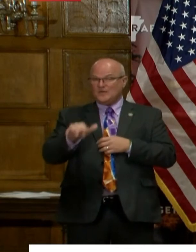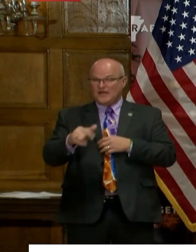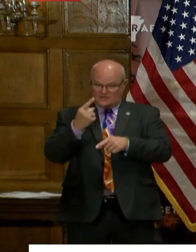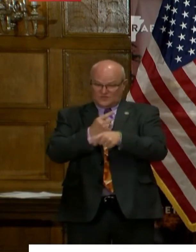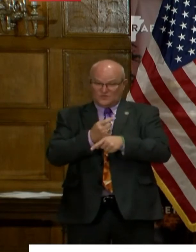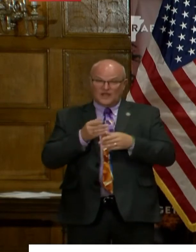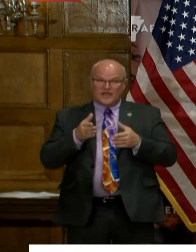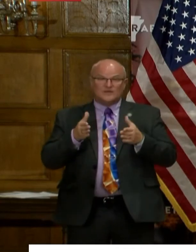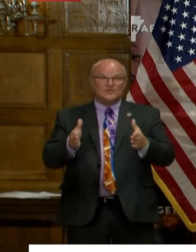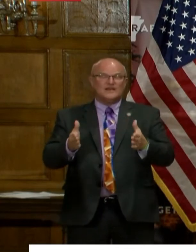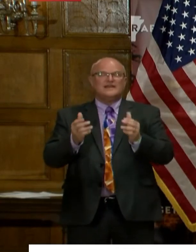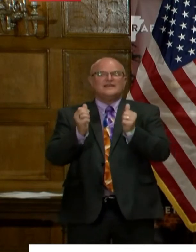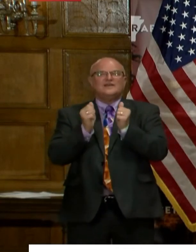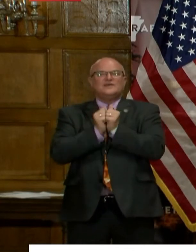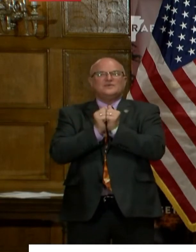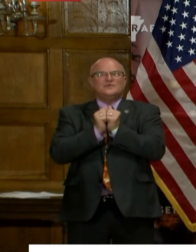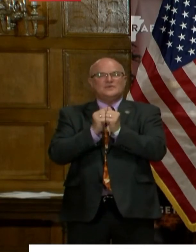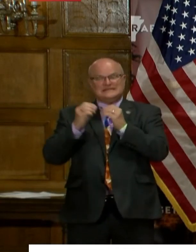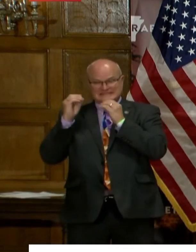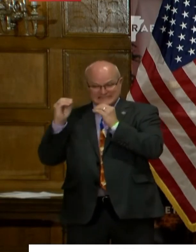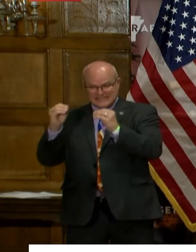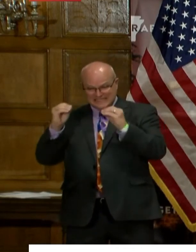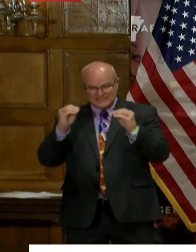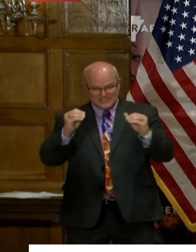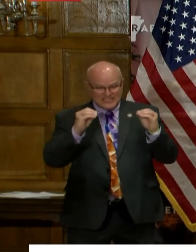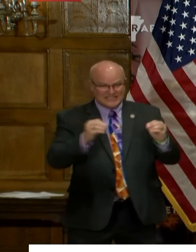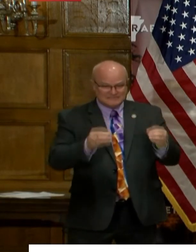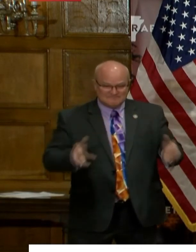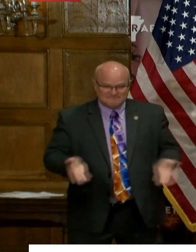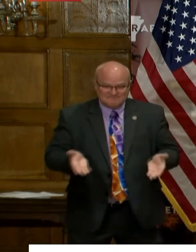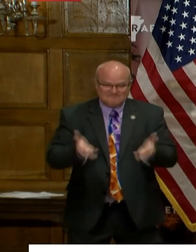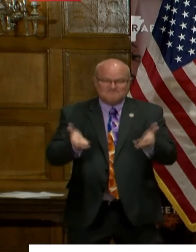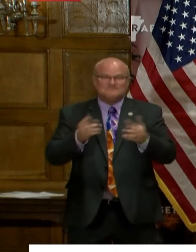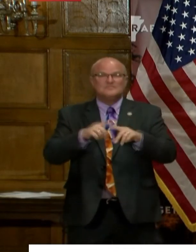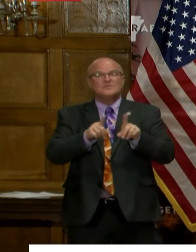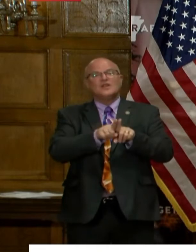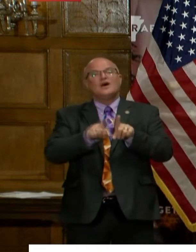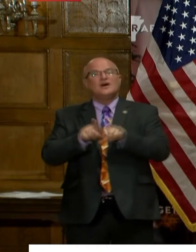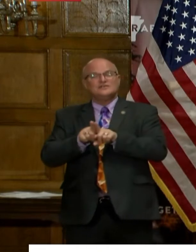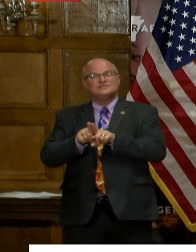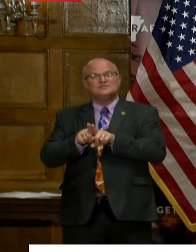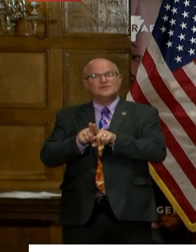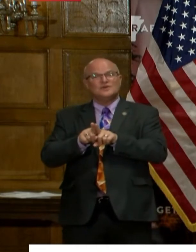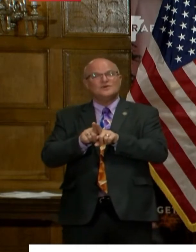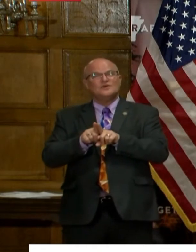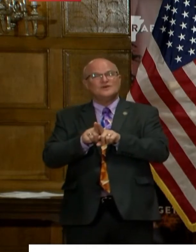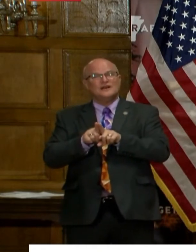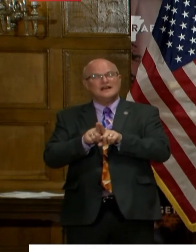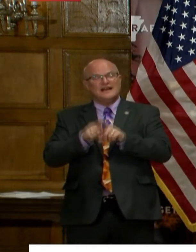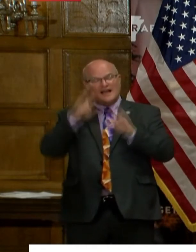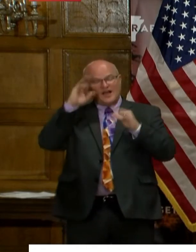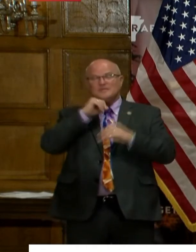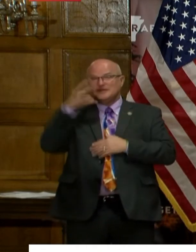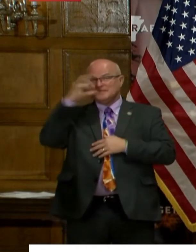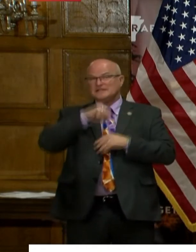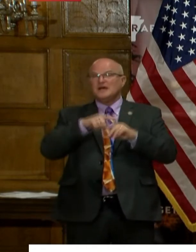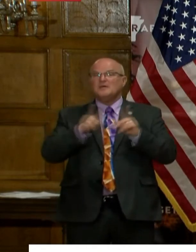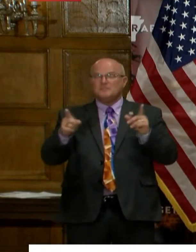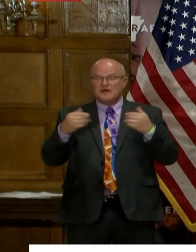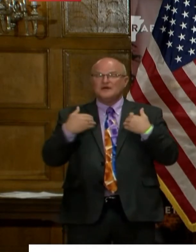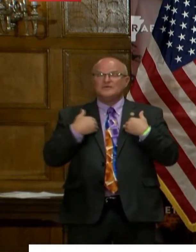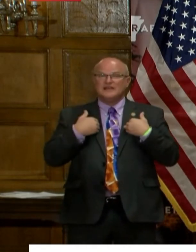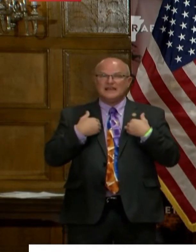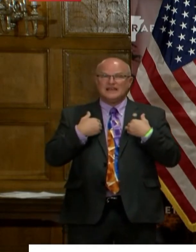right way, with education, admonishment, but also and I hope you didn't miss it, but there